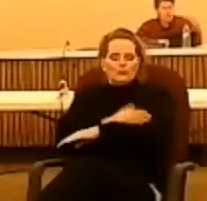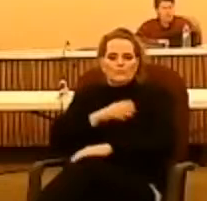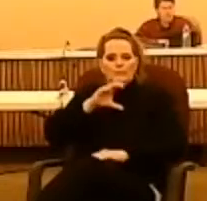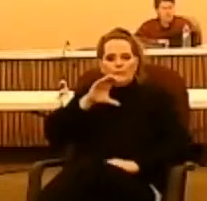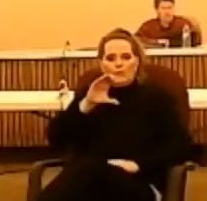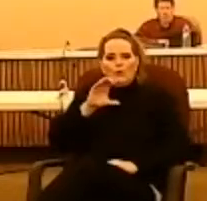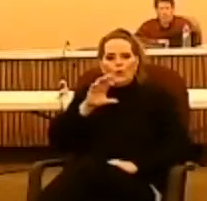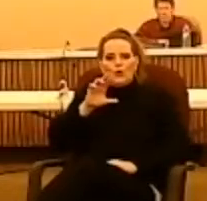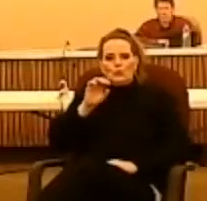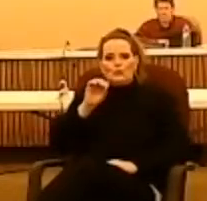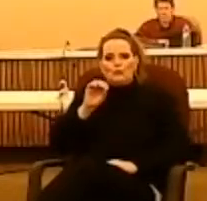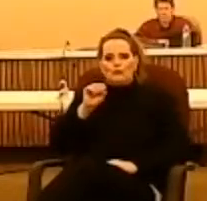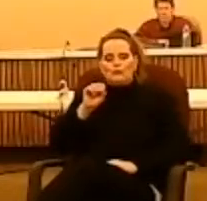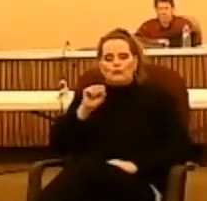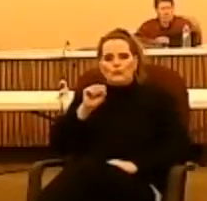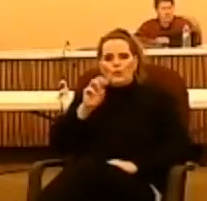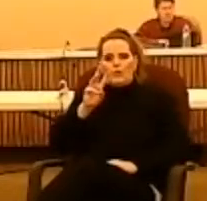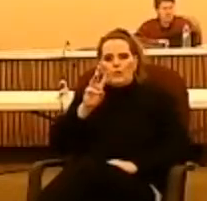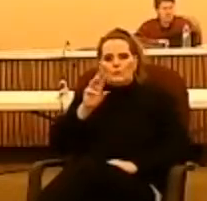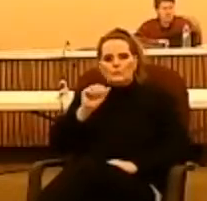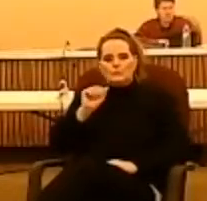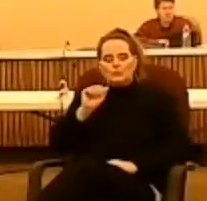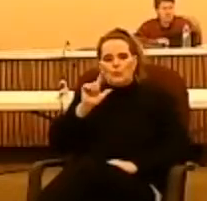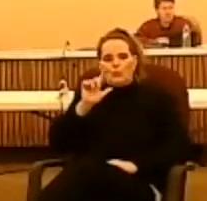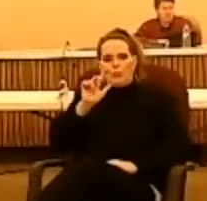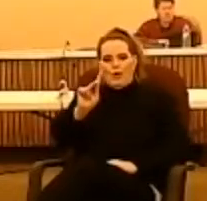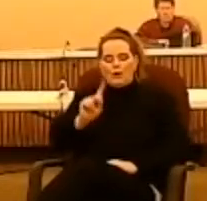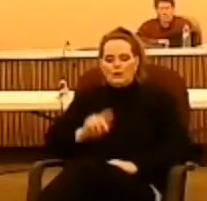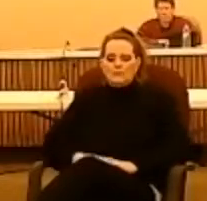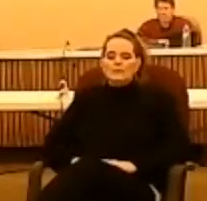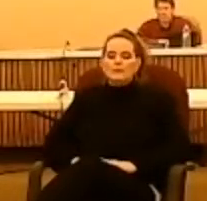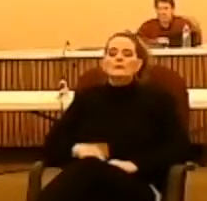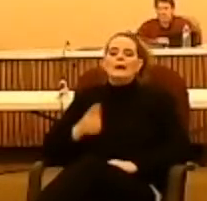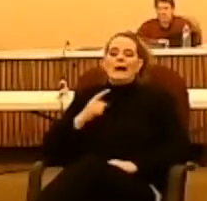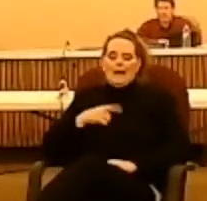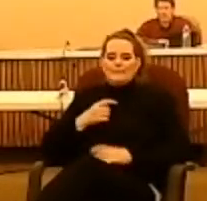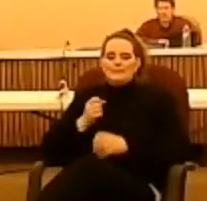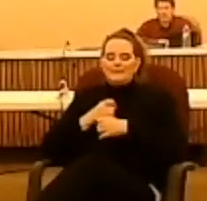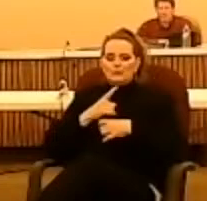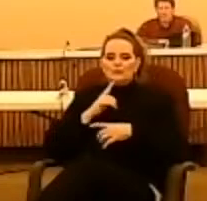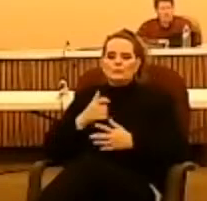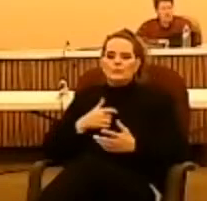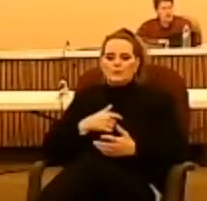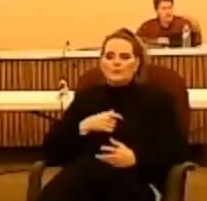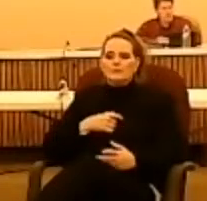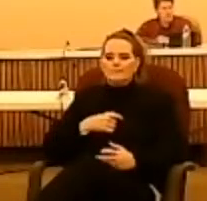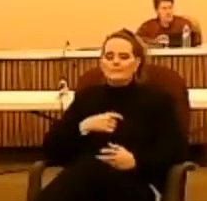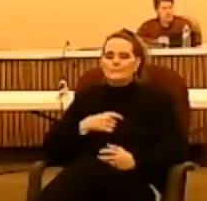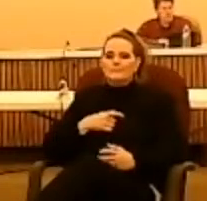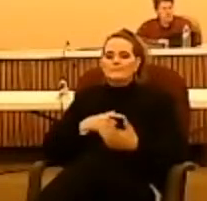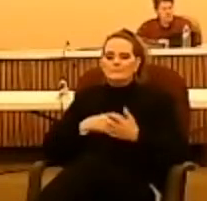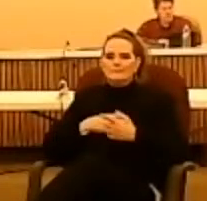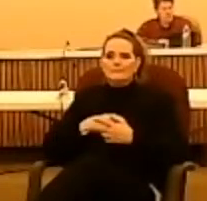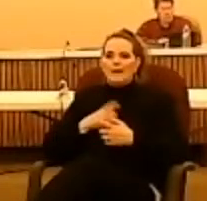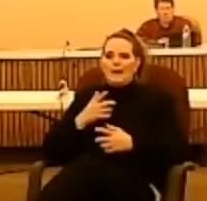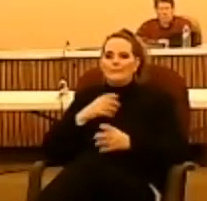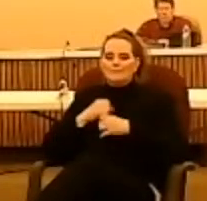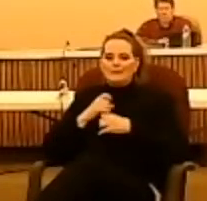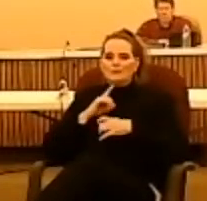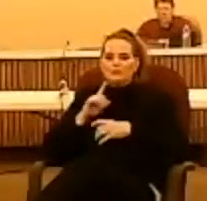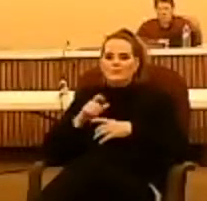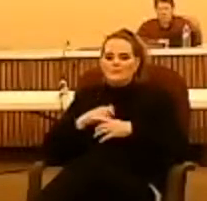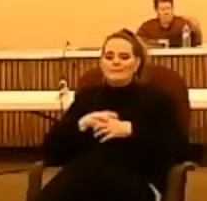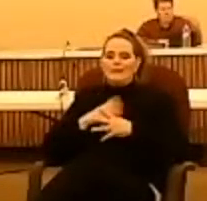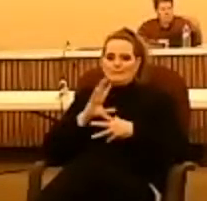sure. My deputy town supervisor's here listening, and he will certainly make sure that